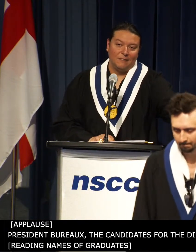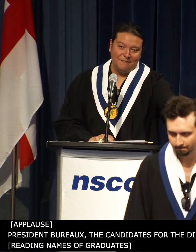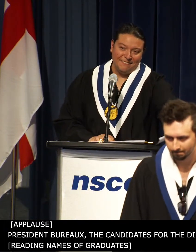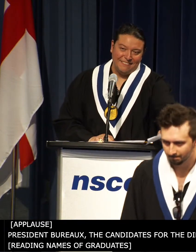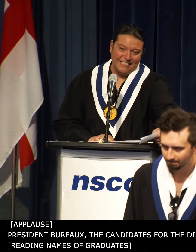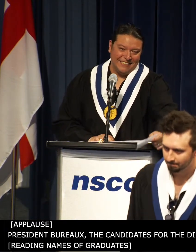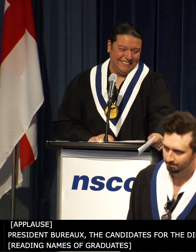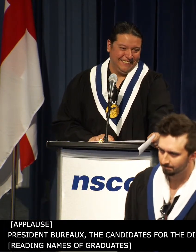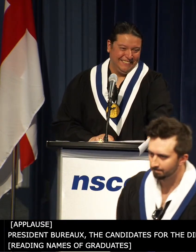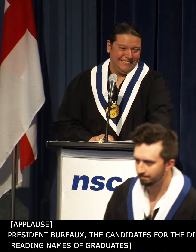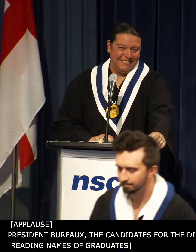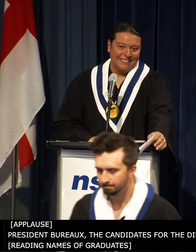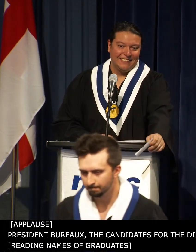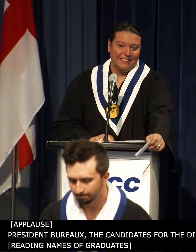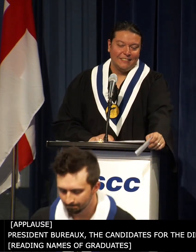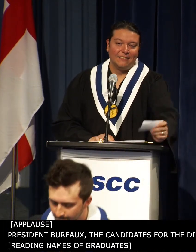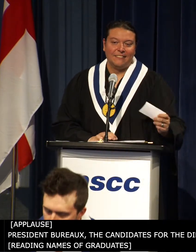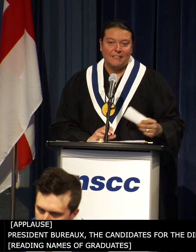Hold on.